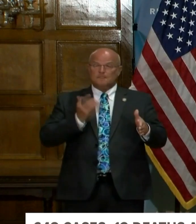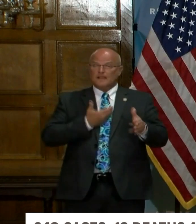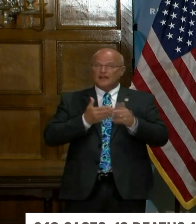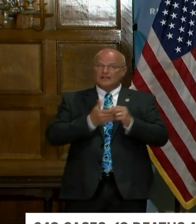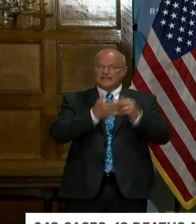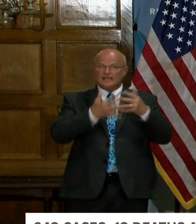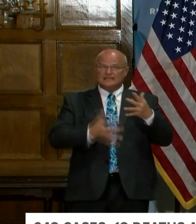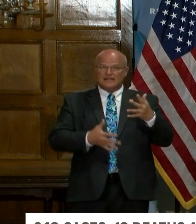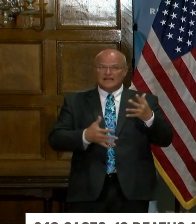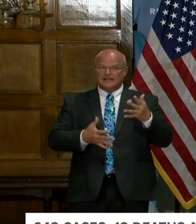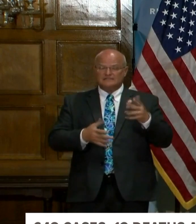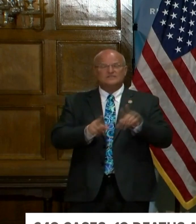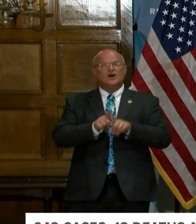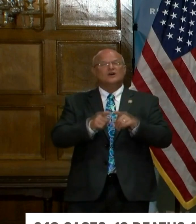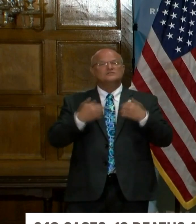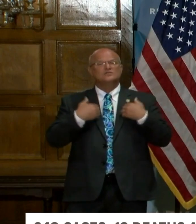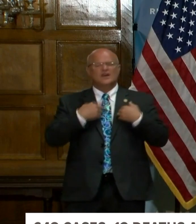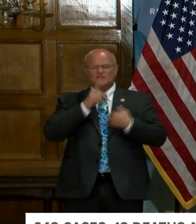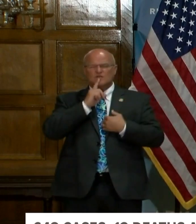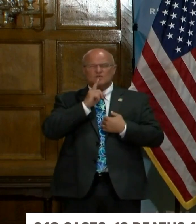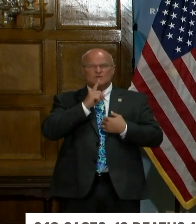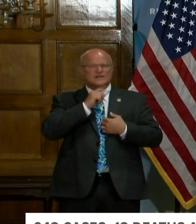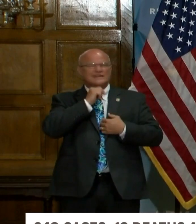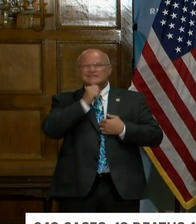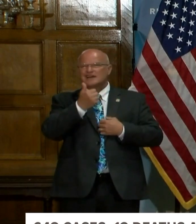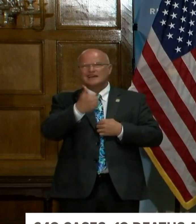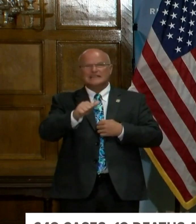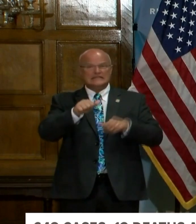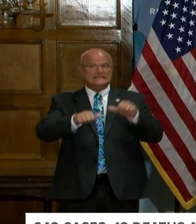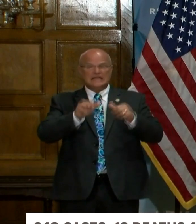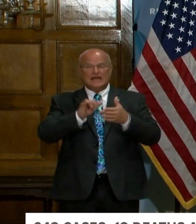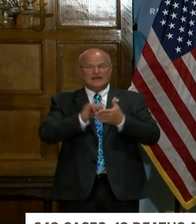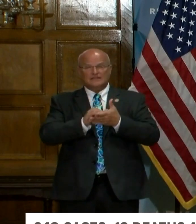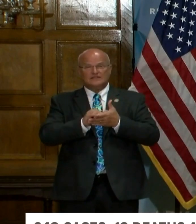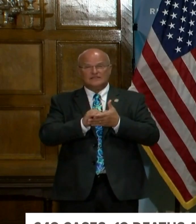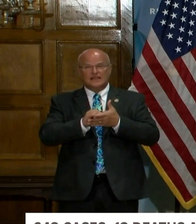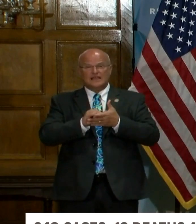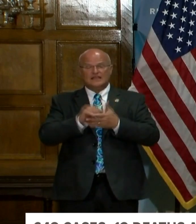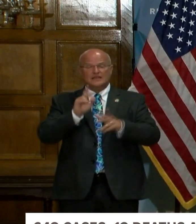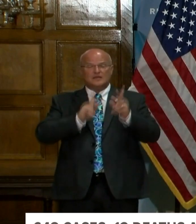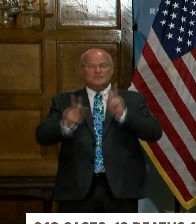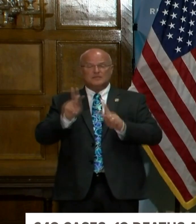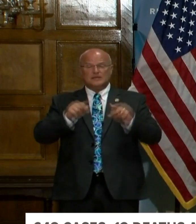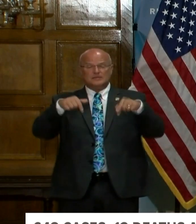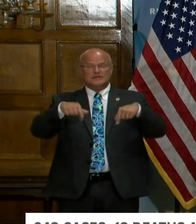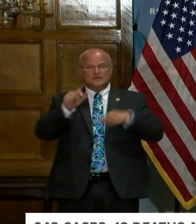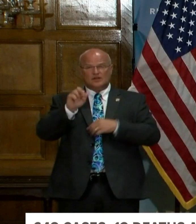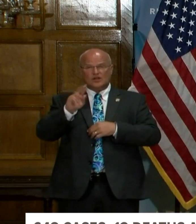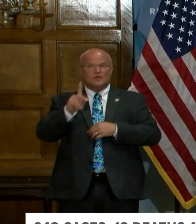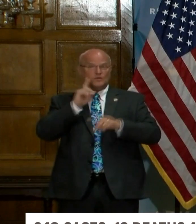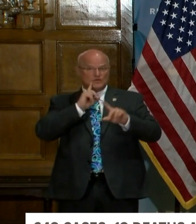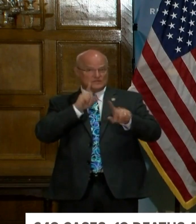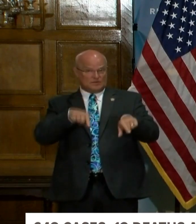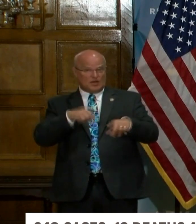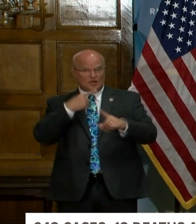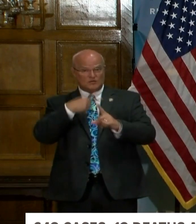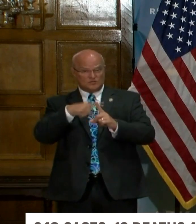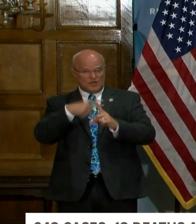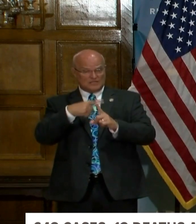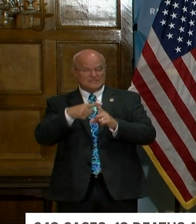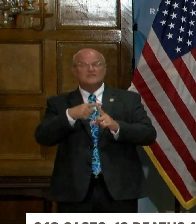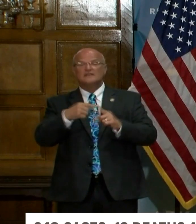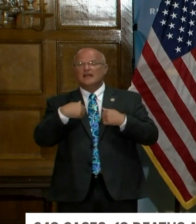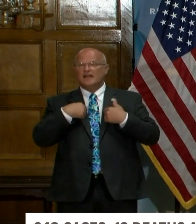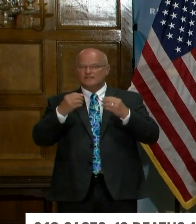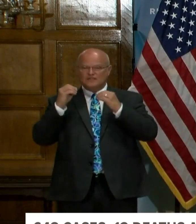are, and I also have really not any doubt but that Arkansans are going to respond to this. They have already